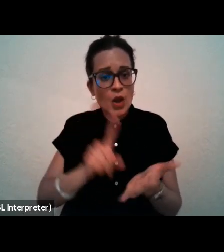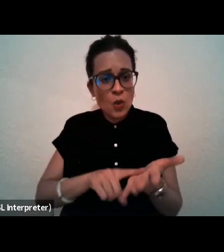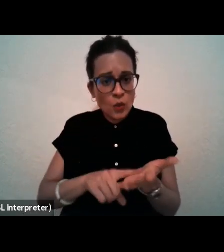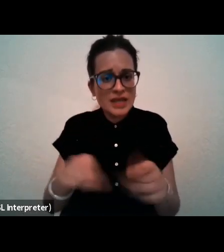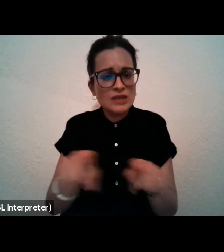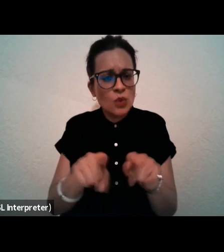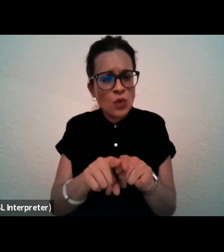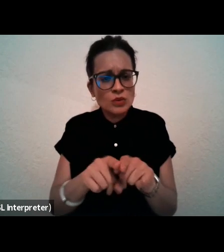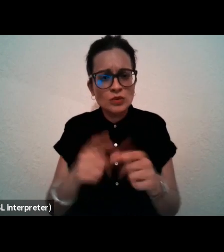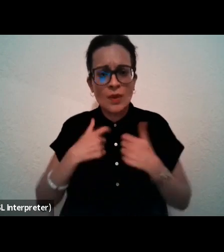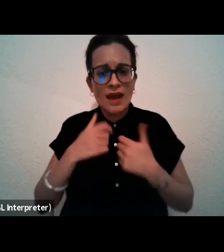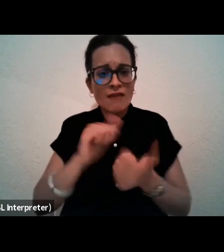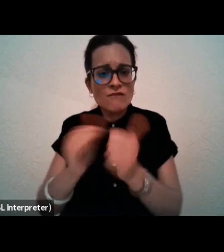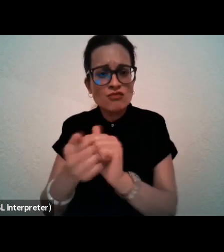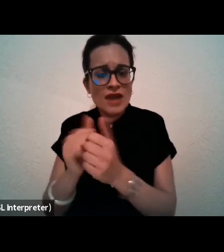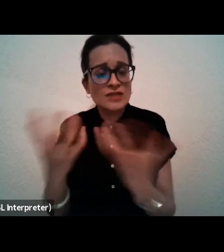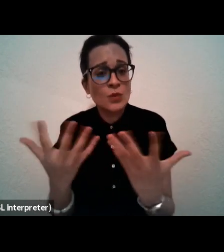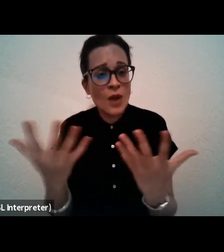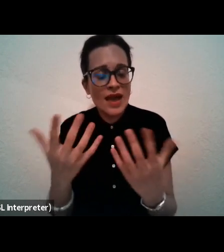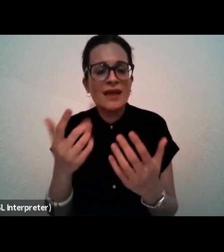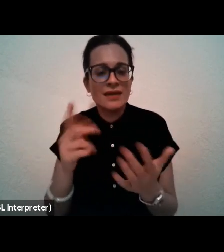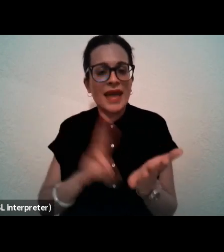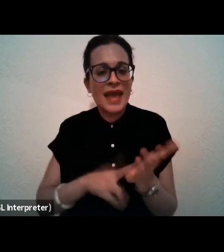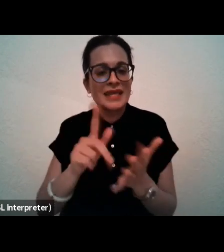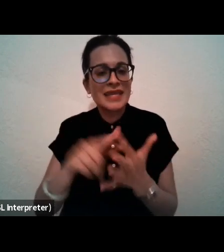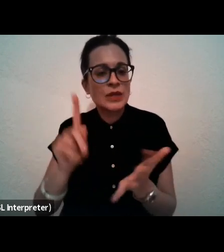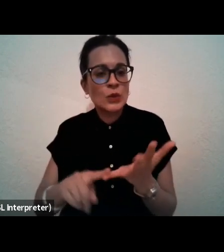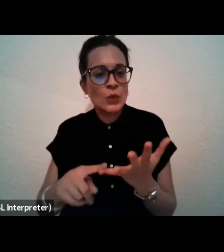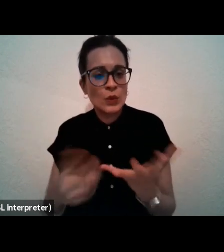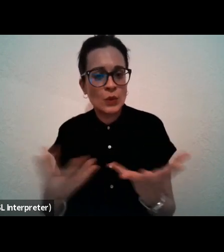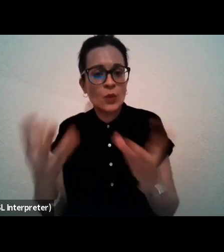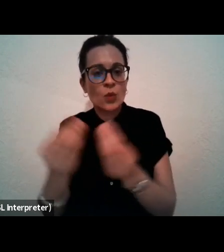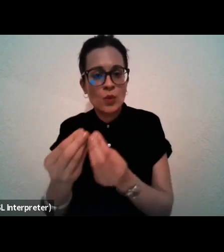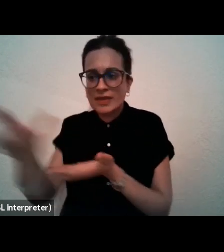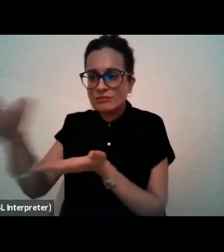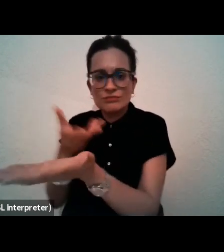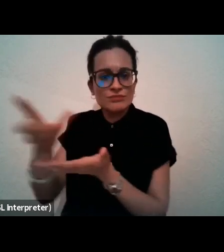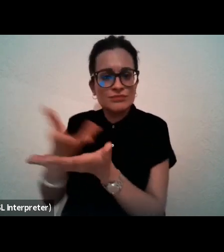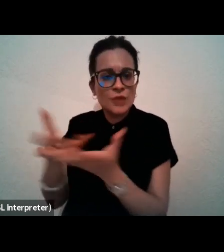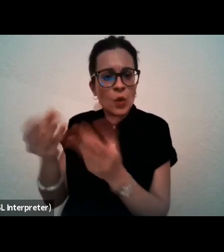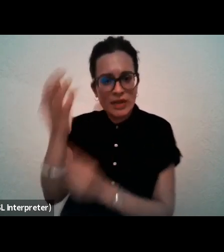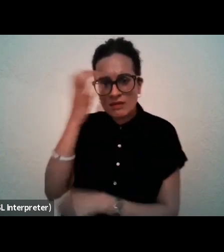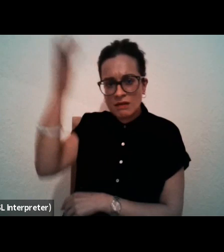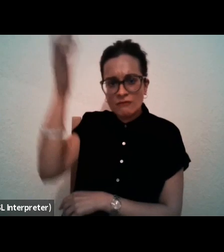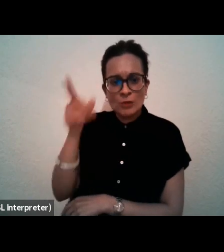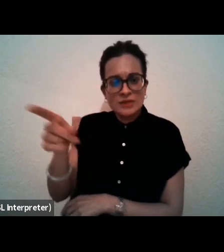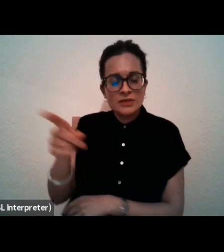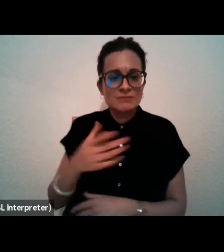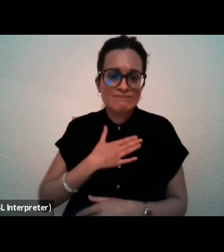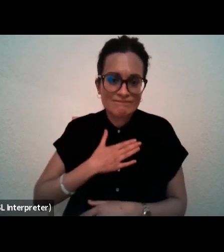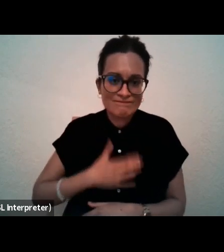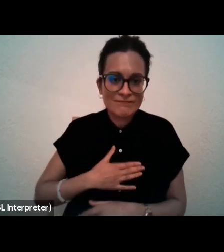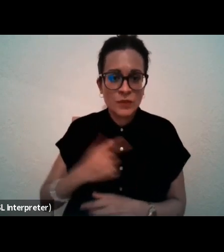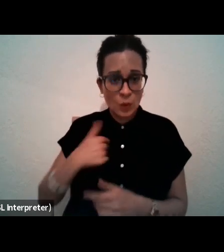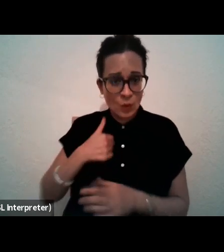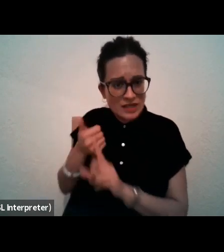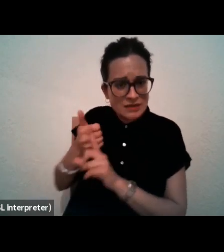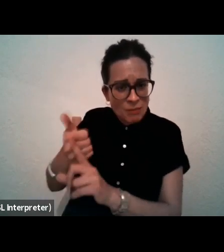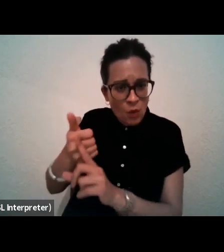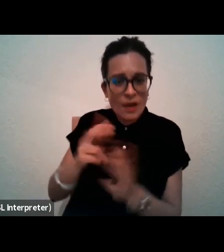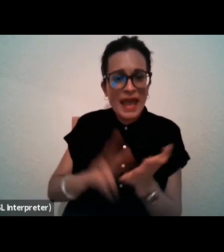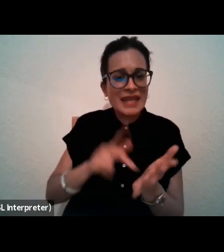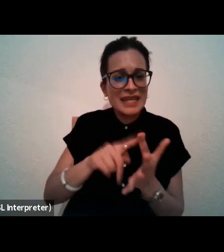our friends at the NEU with the negotiations with the government. Certainly, we support the NEU's